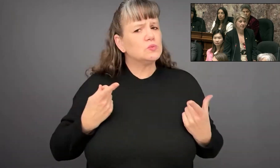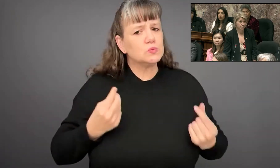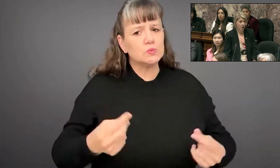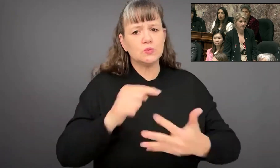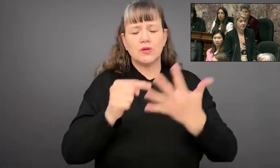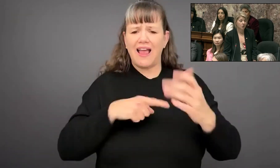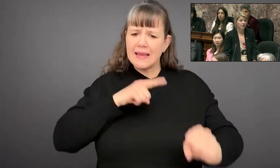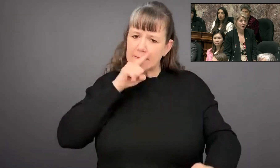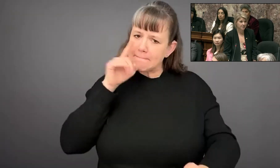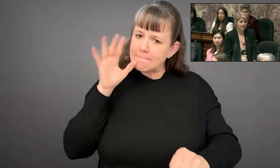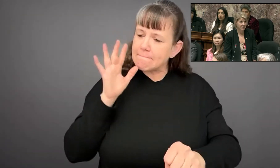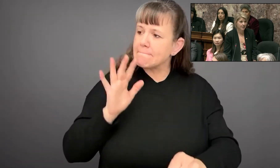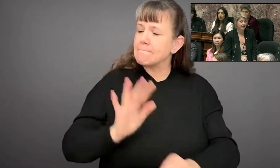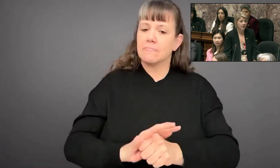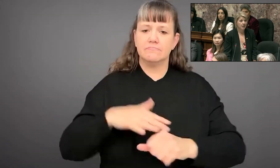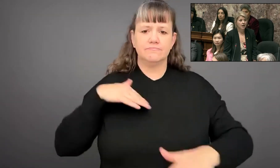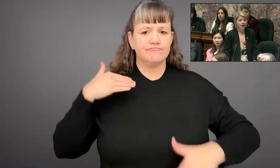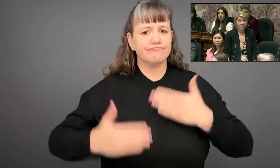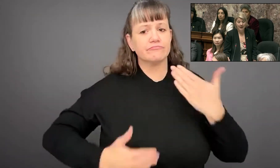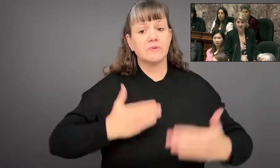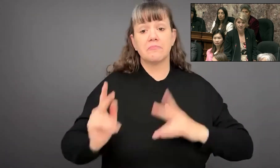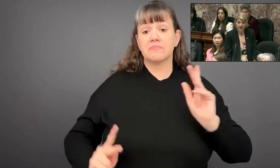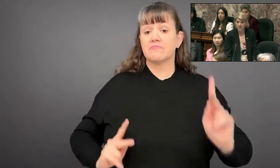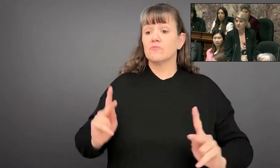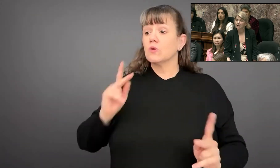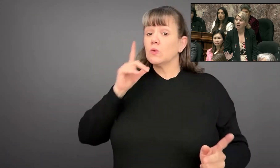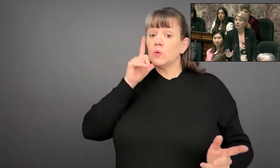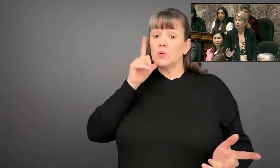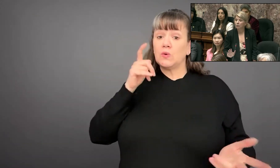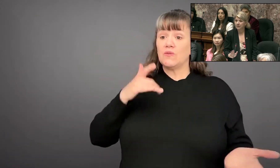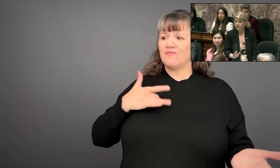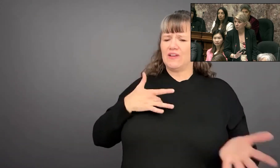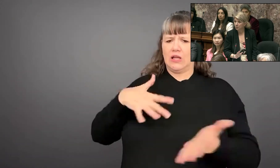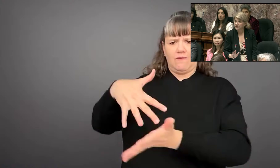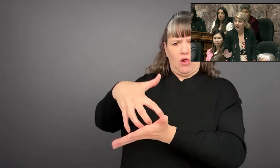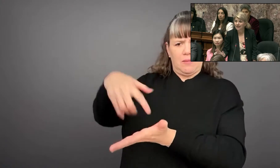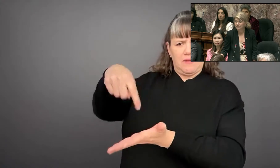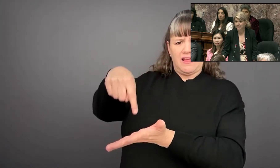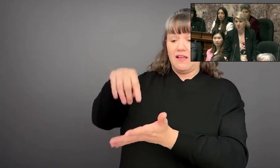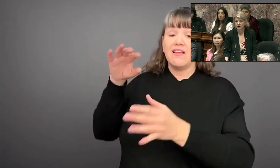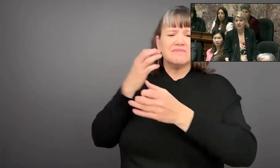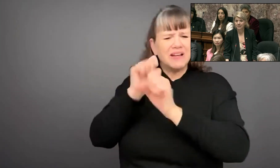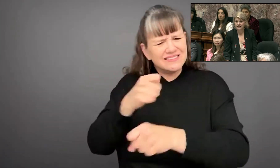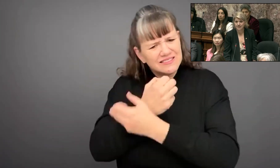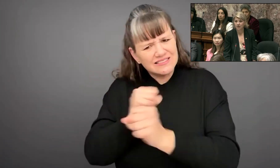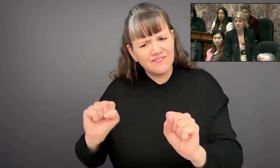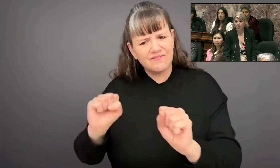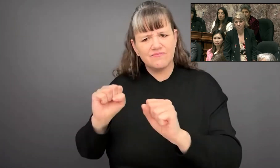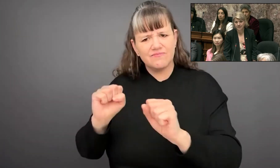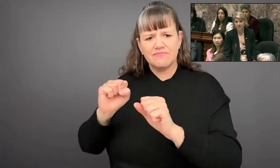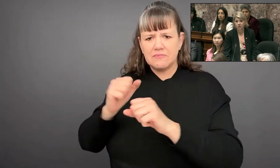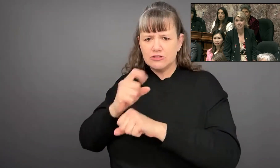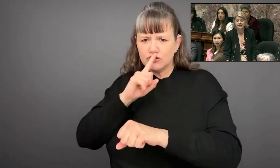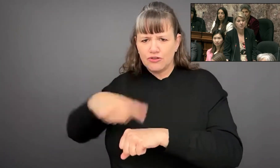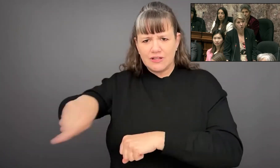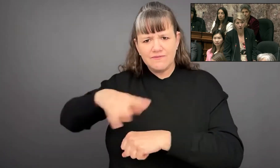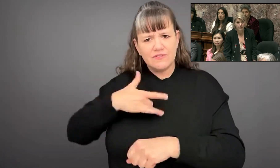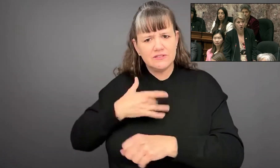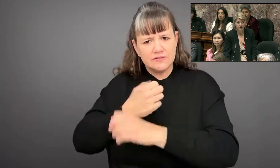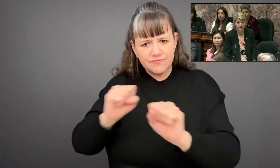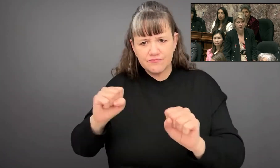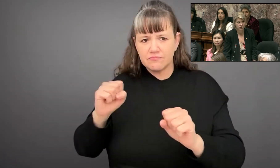people in this province are kept safe. That is my commitment. I am willing to work with any member in this House on this issue. This is